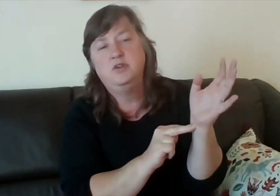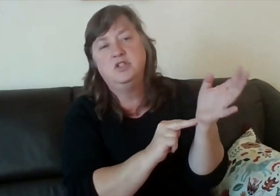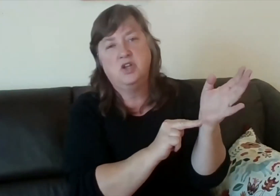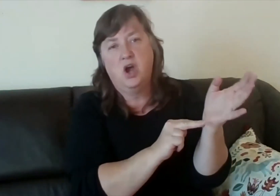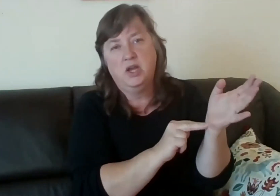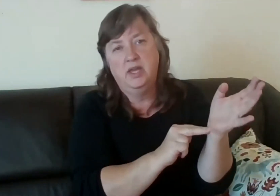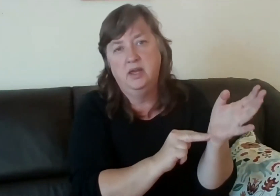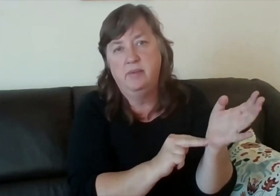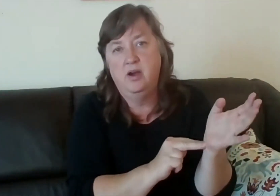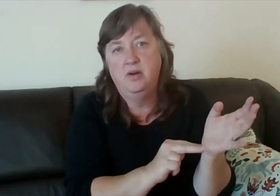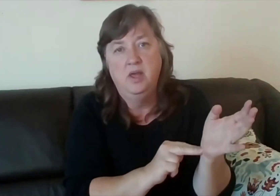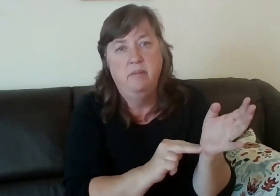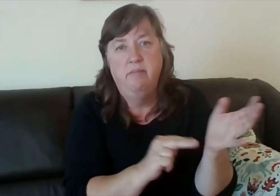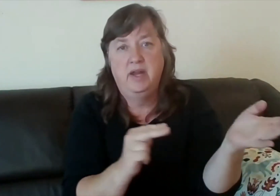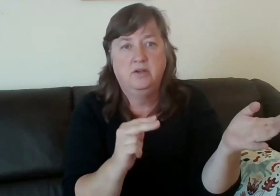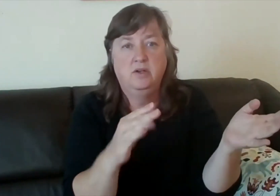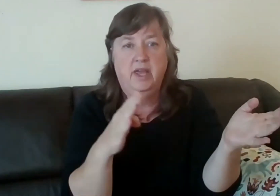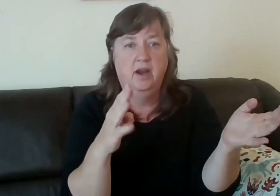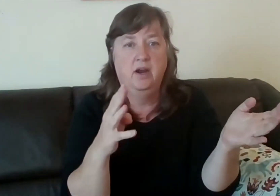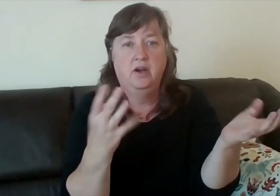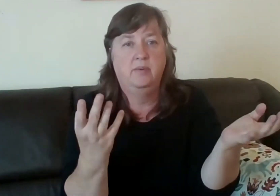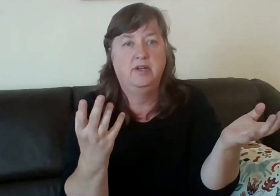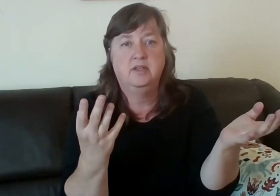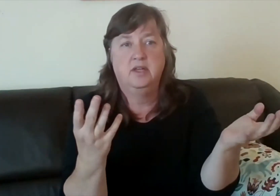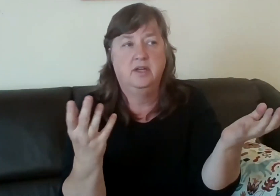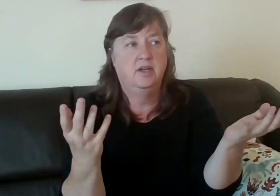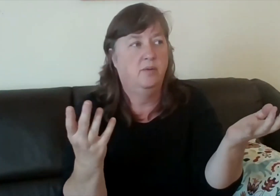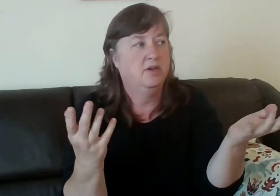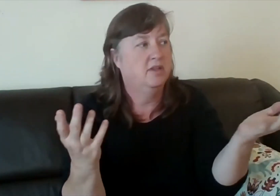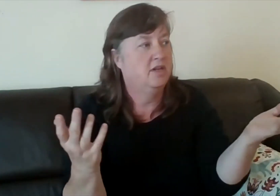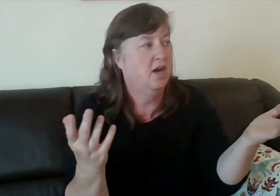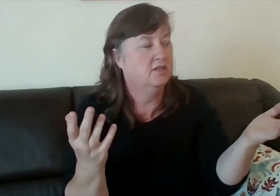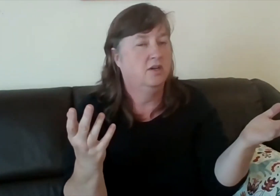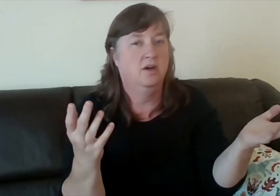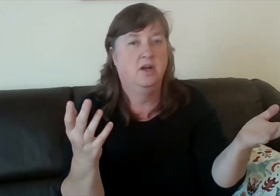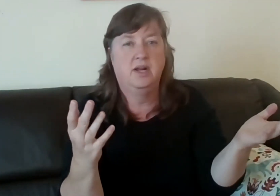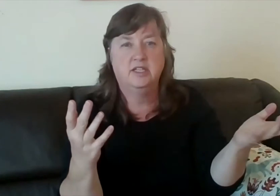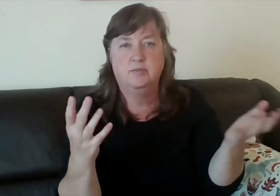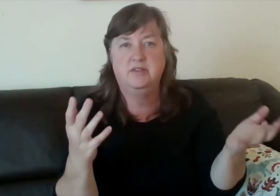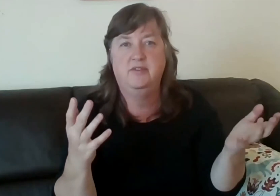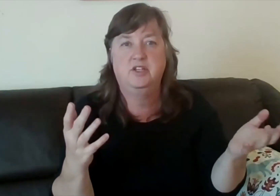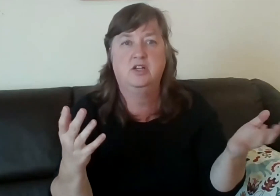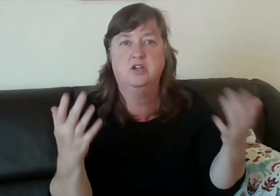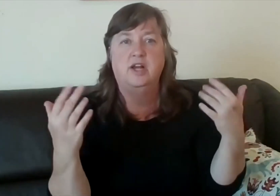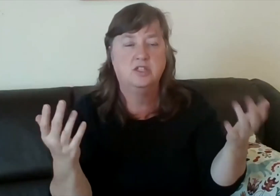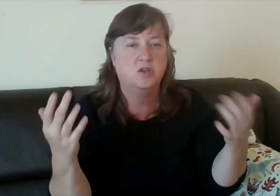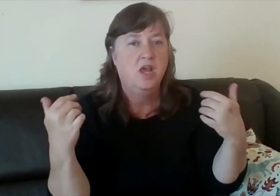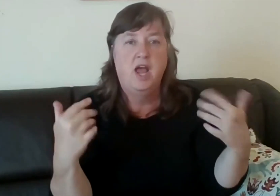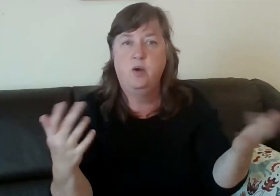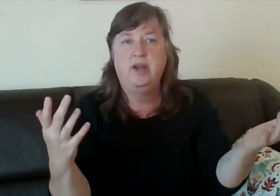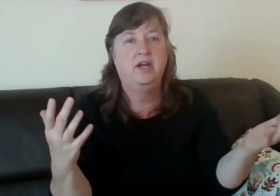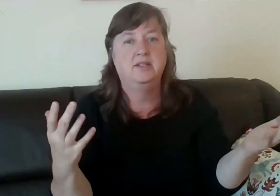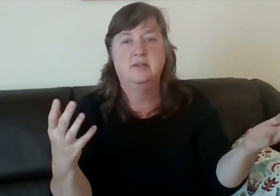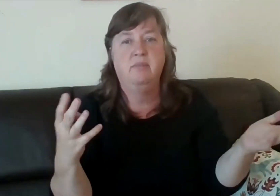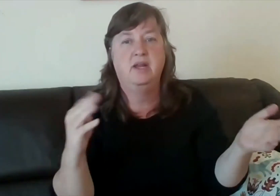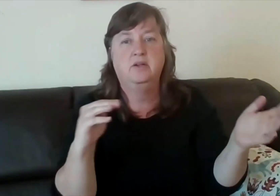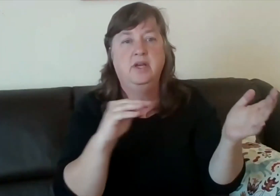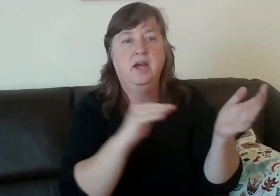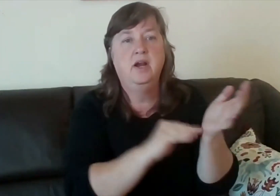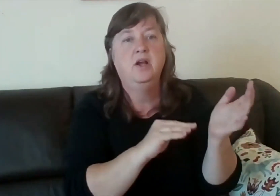just talking about medical care, I went to the doctor, and not a specific doctor, I went and got some medical care,